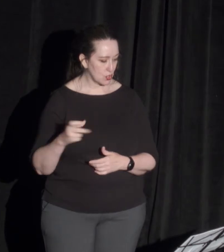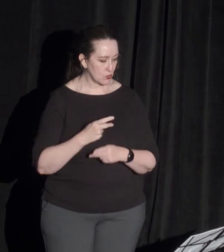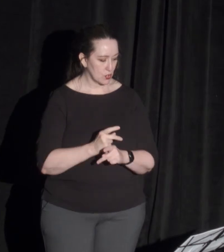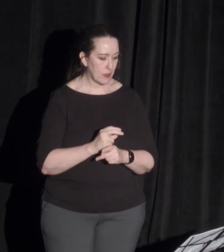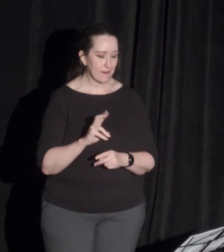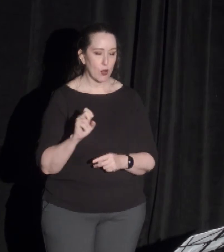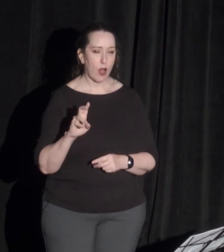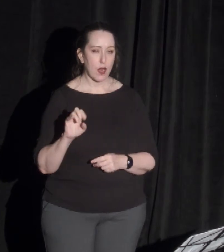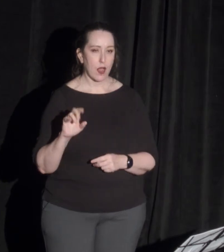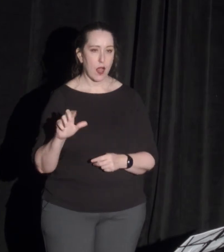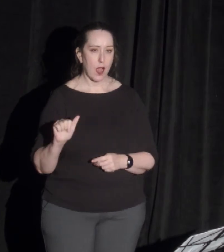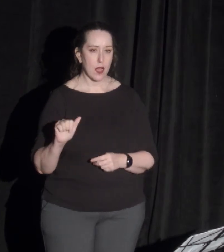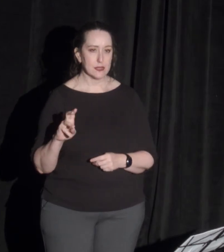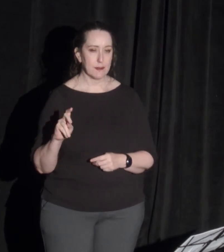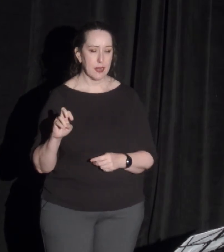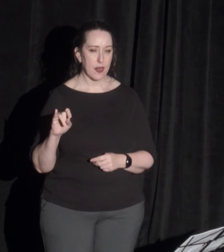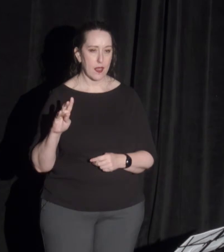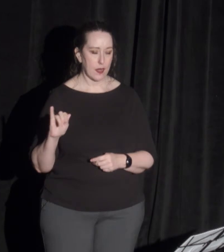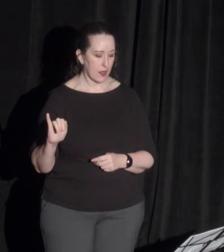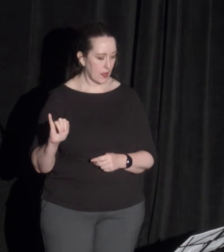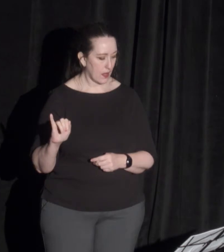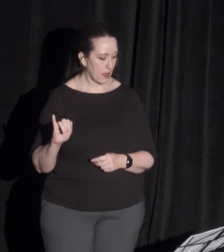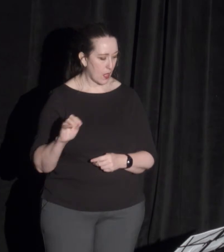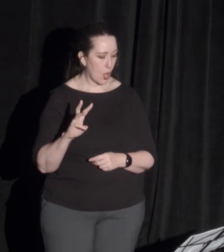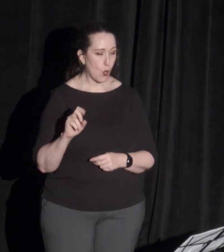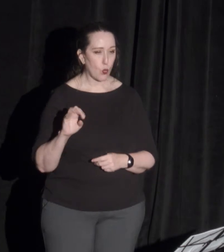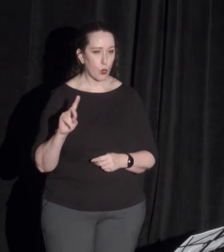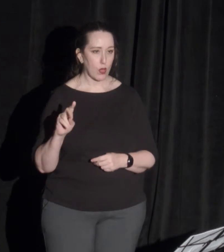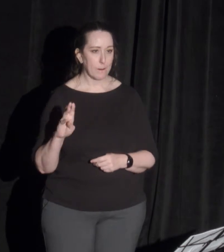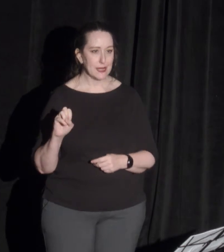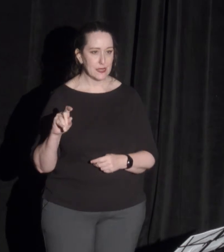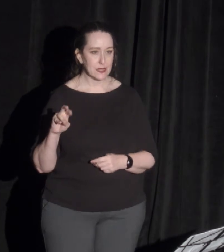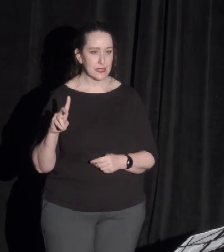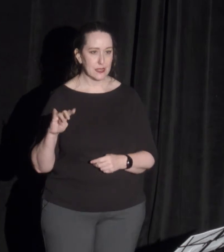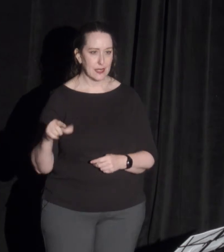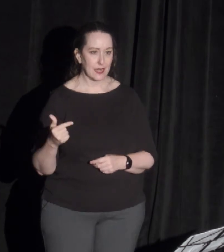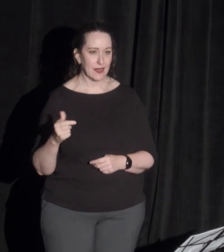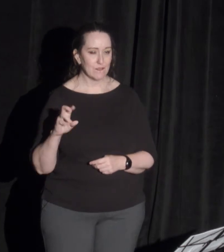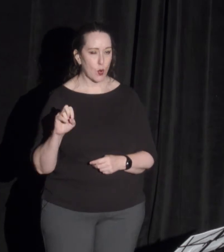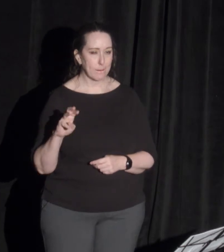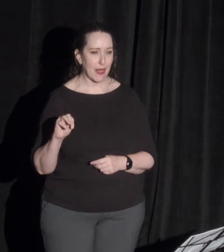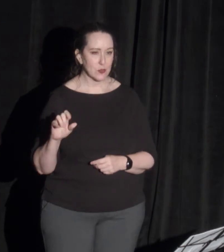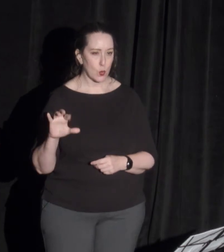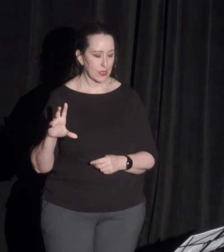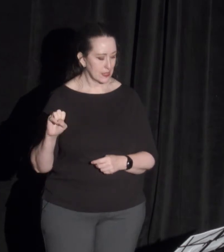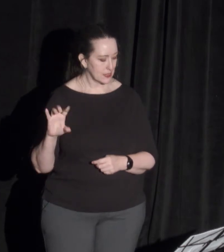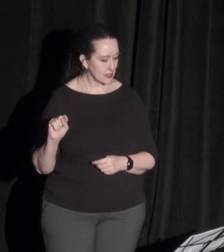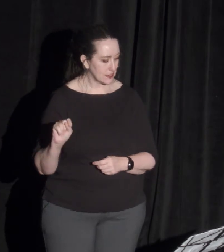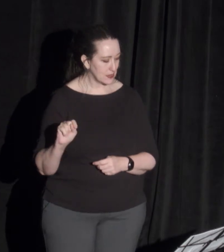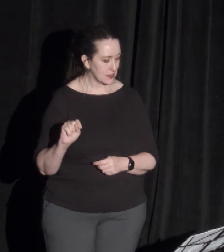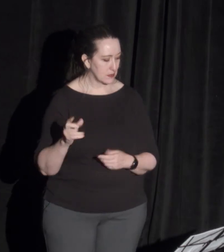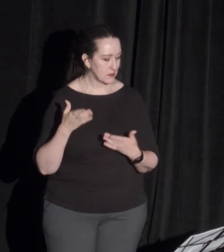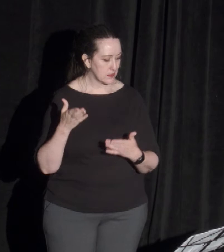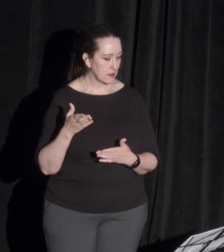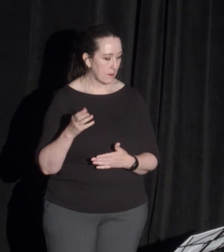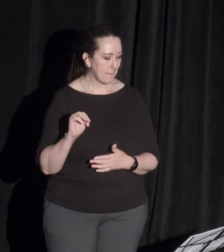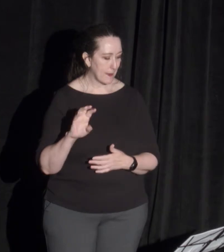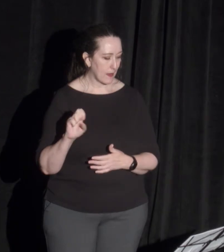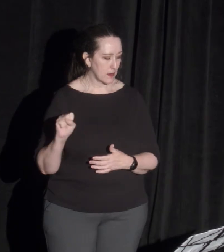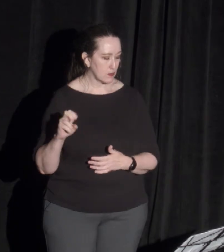Simonetti. And World Building for Masochists, presented by Cass Morris, Rowena